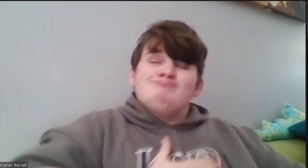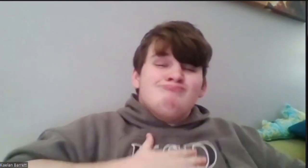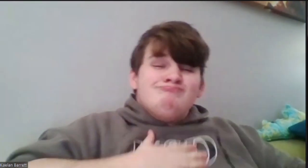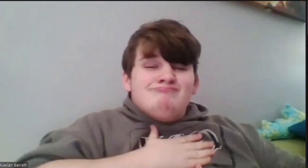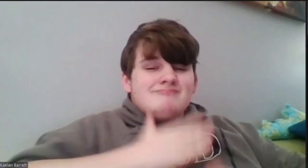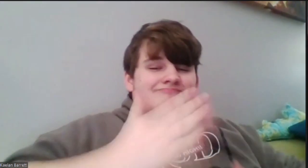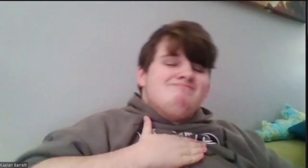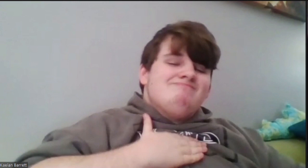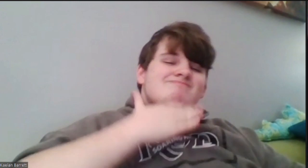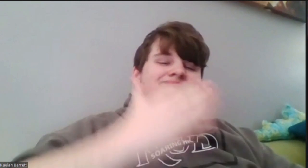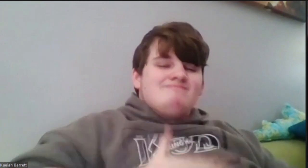So,